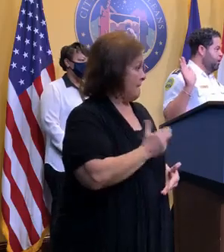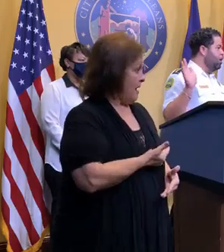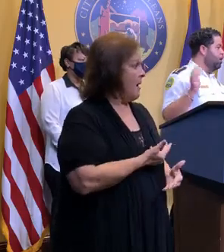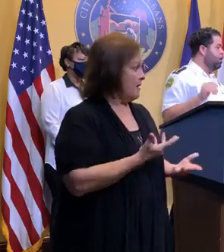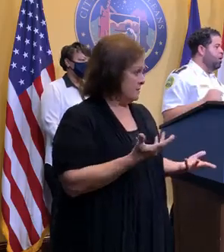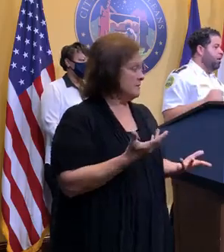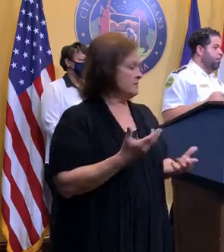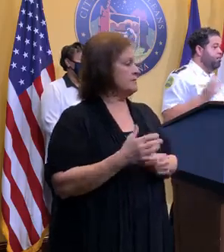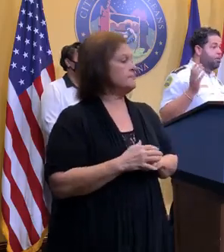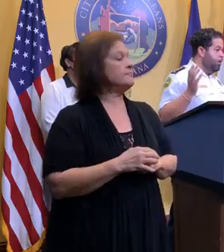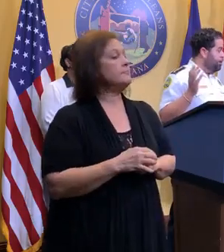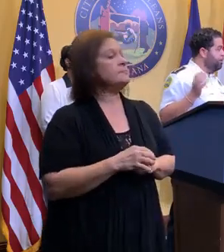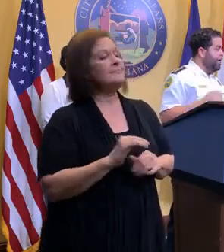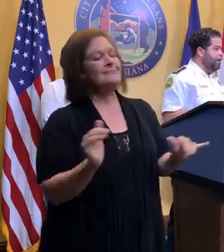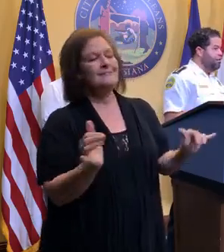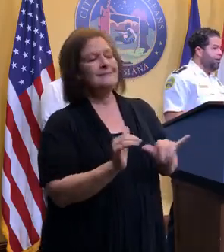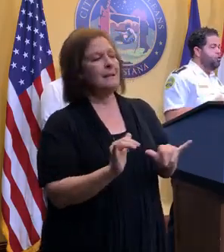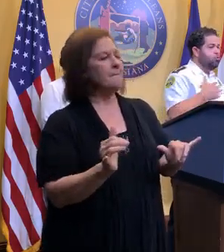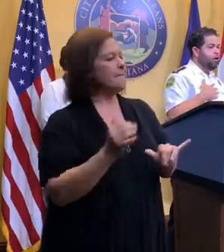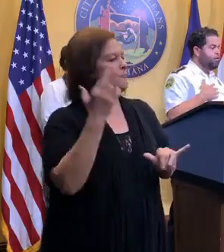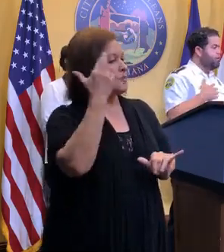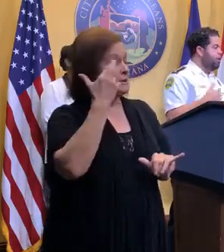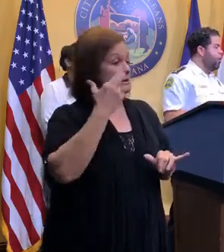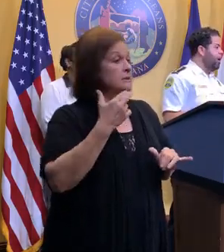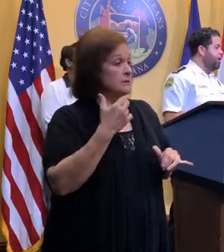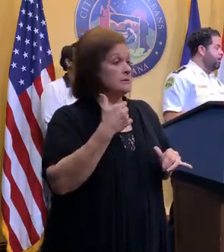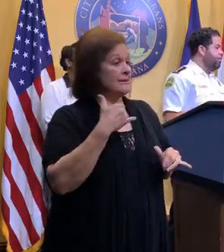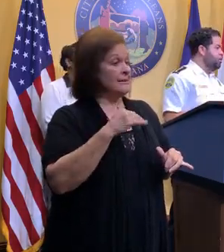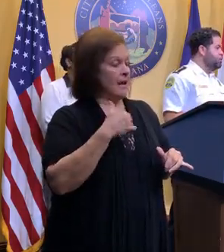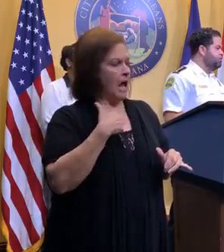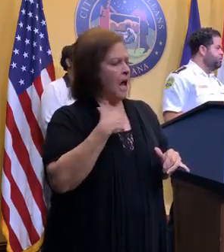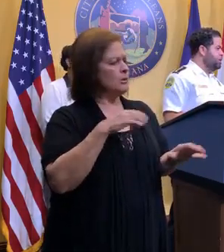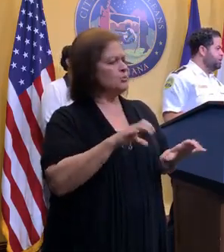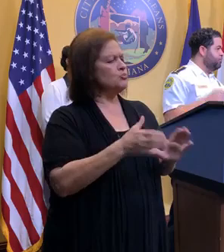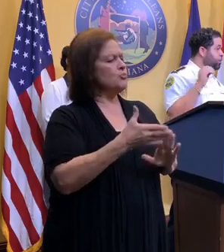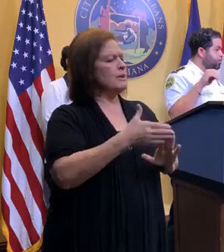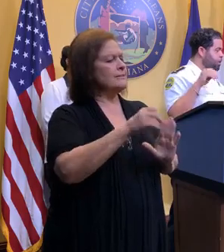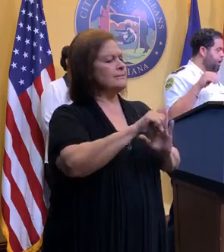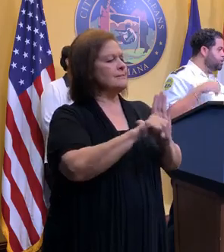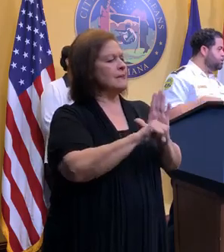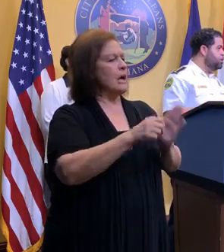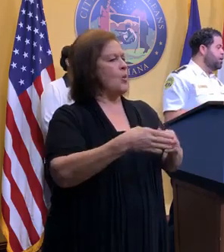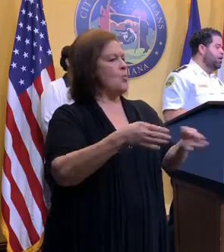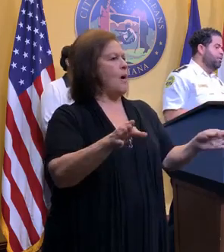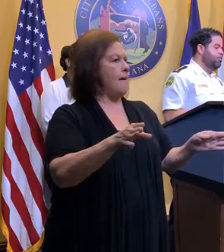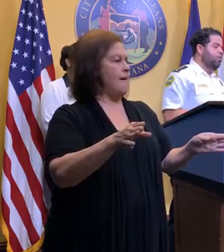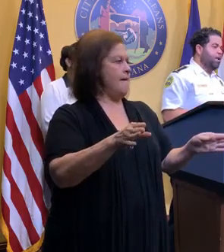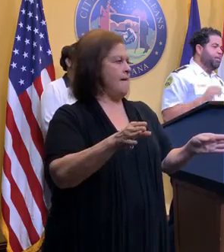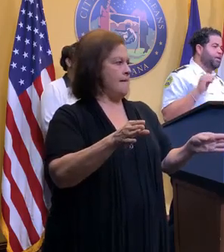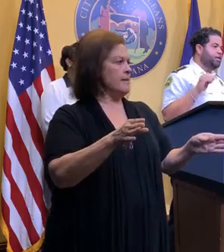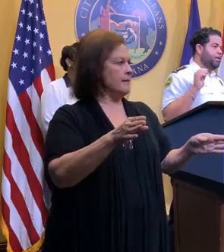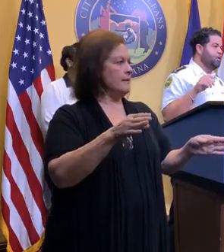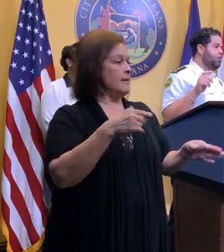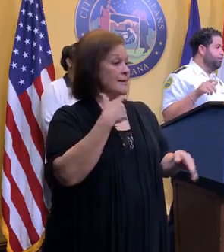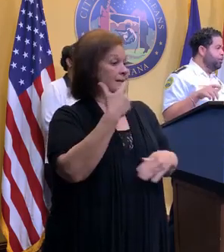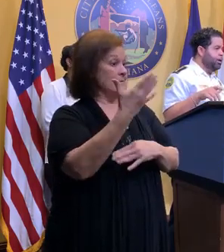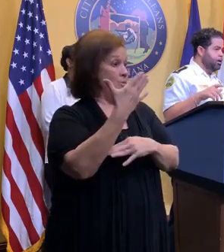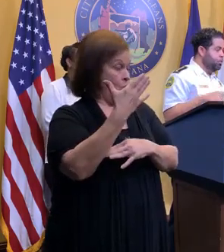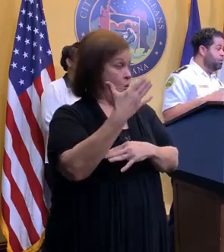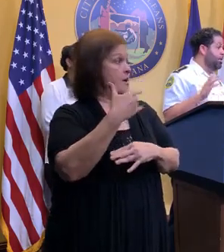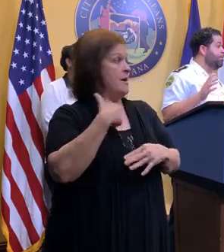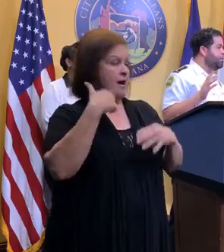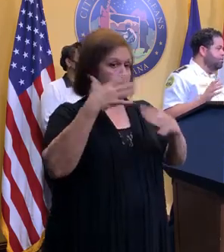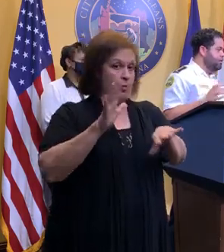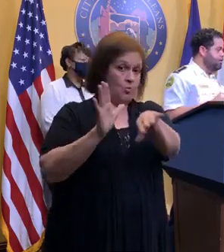meet their people where they are. Same thing applies. I do run the statewide emergency response team for communications, and this morning I placed that team